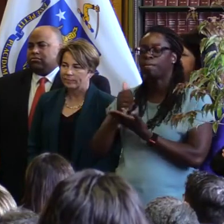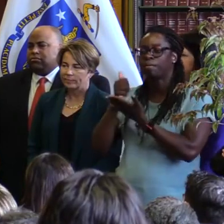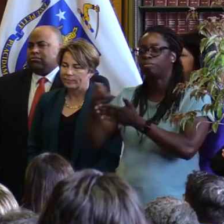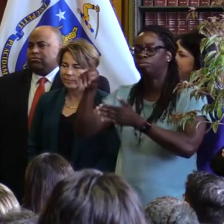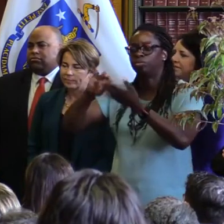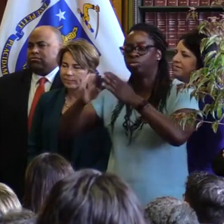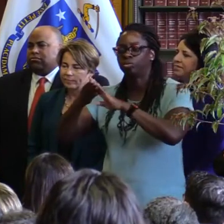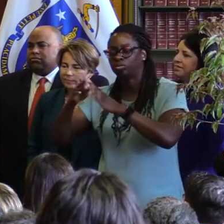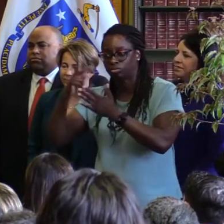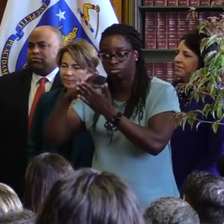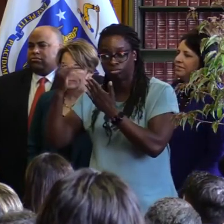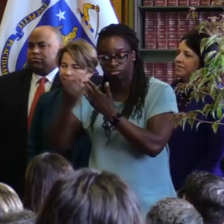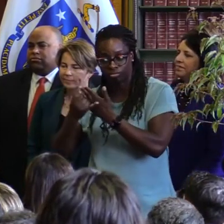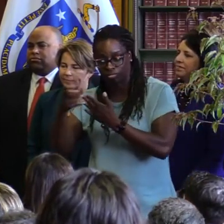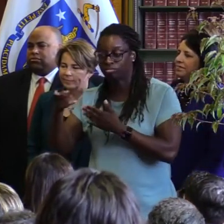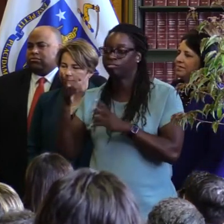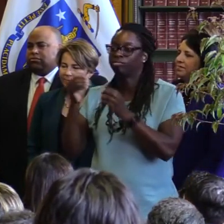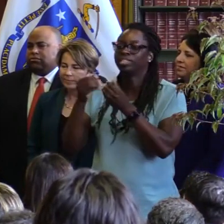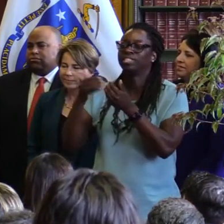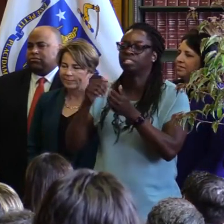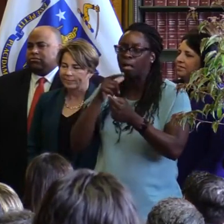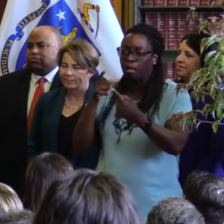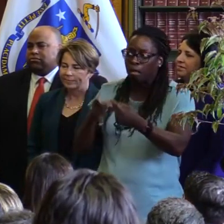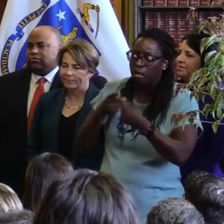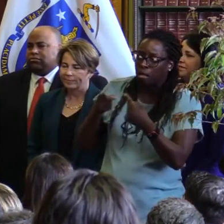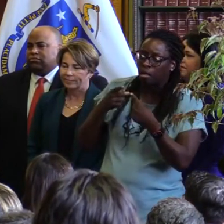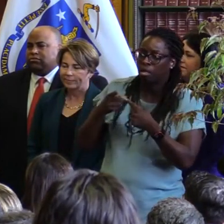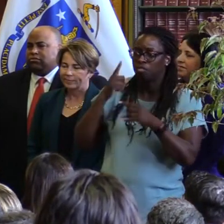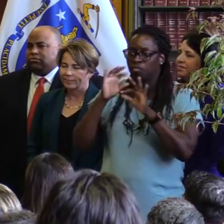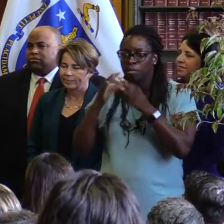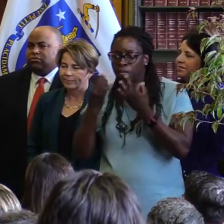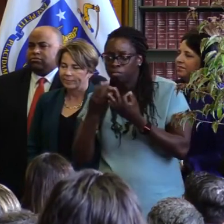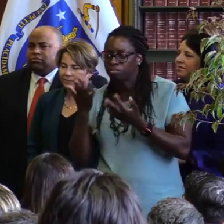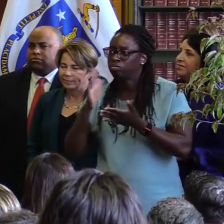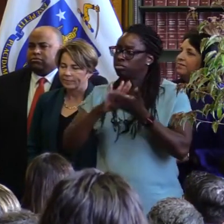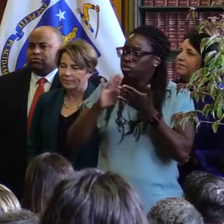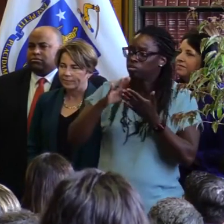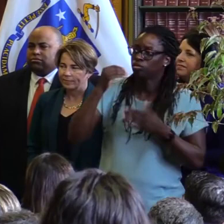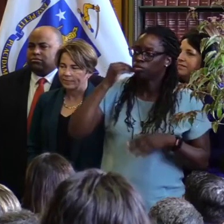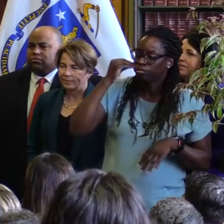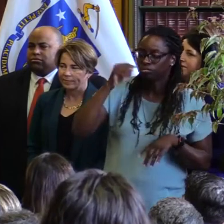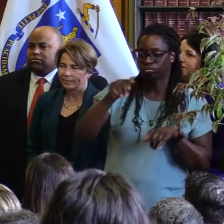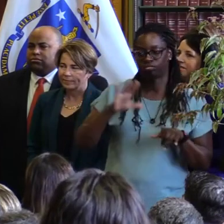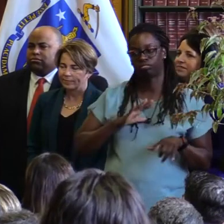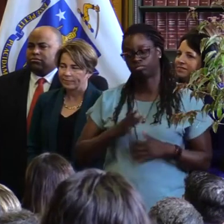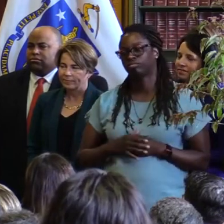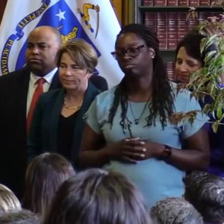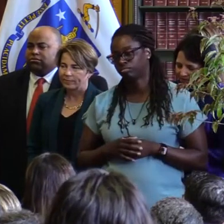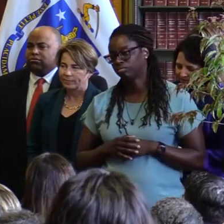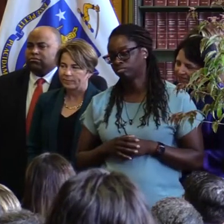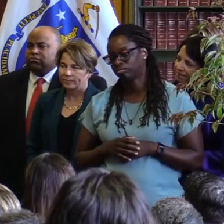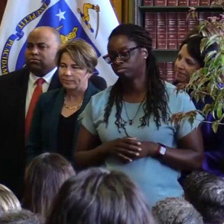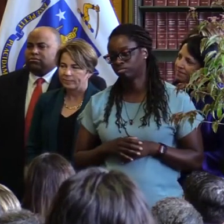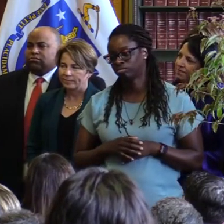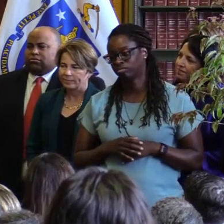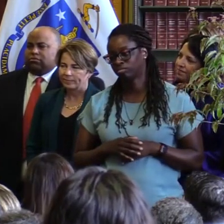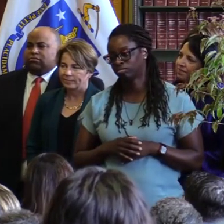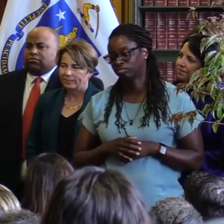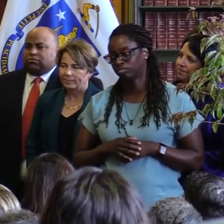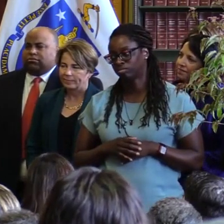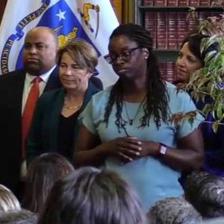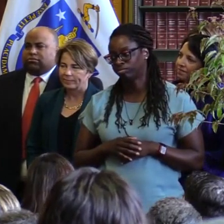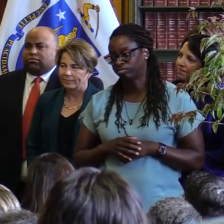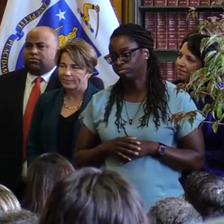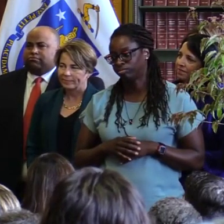affordable and greener. This bank, therefore, will play a crucial role in decreasing the overall cost of living